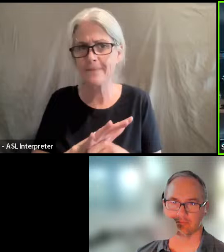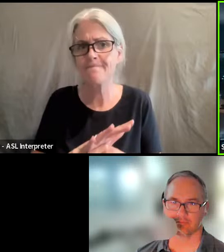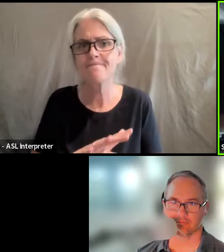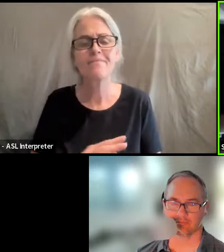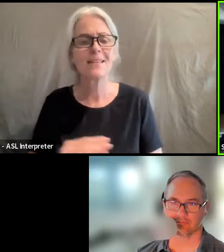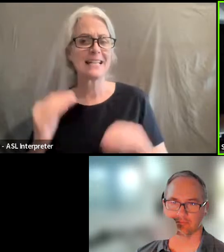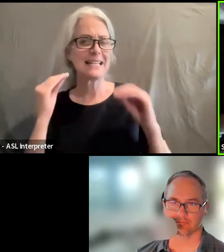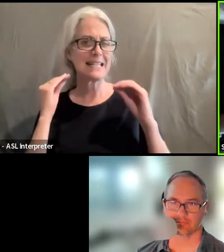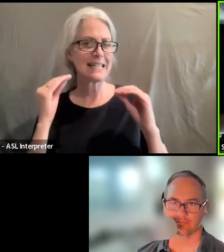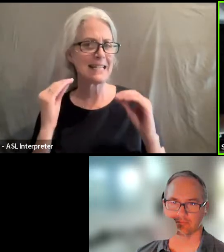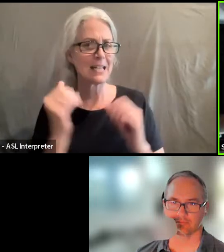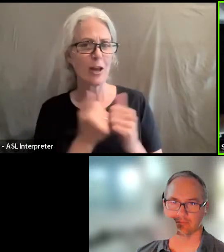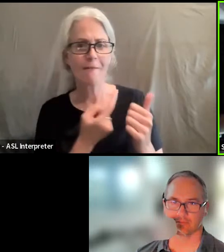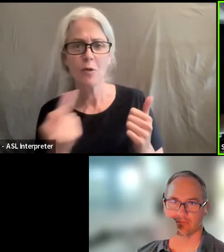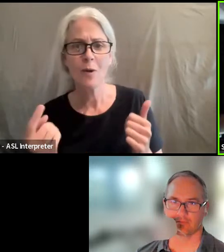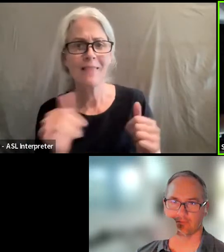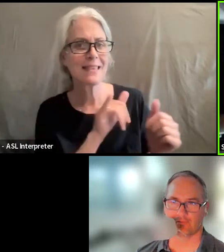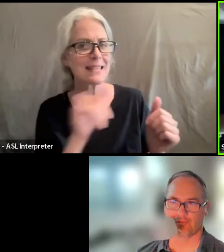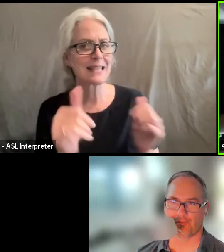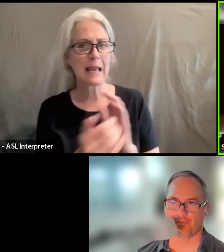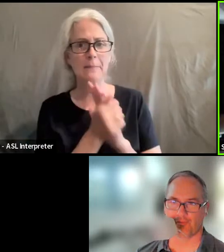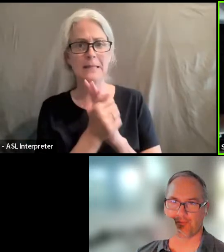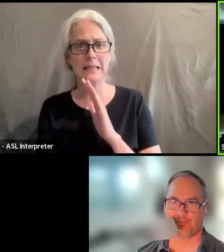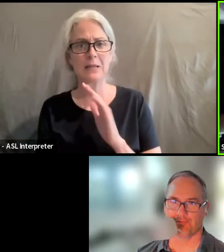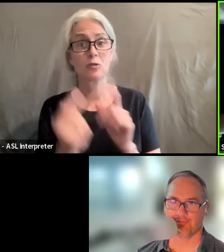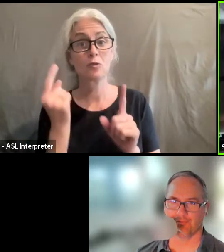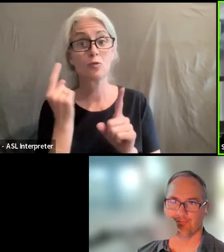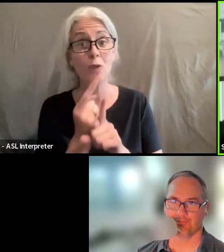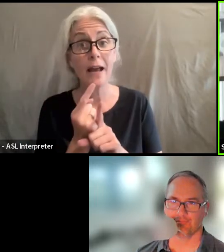teach everyone the same skills, right?